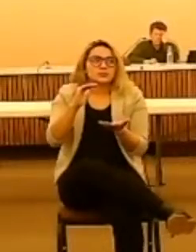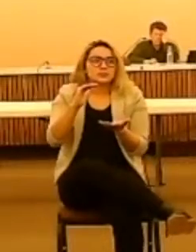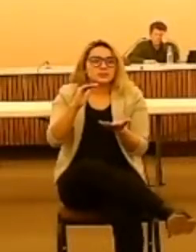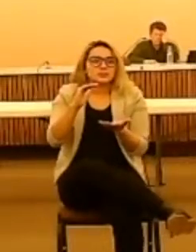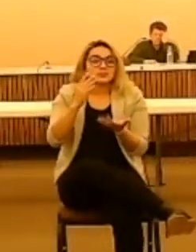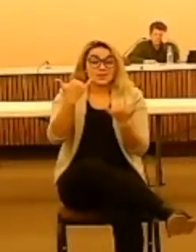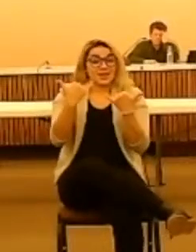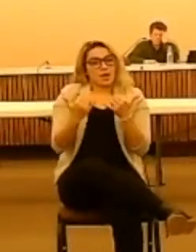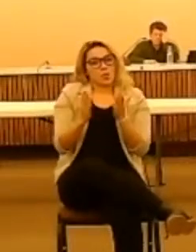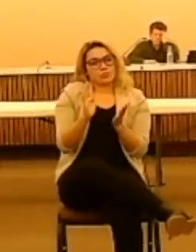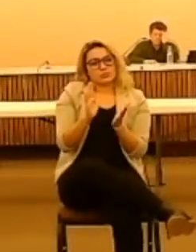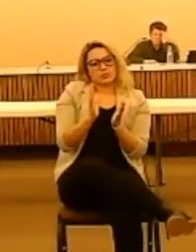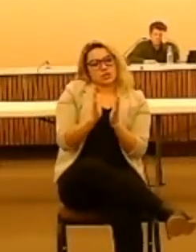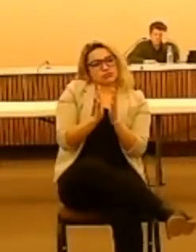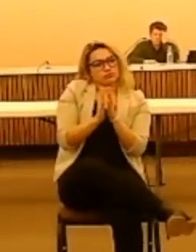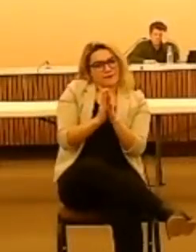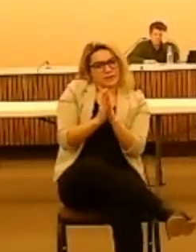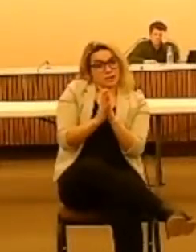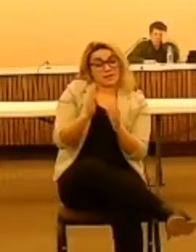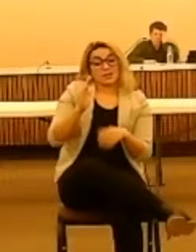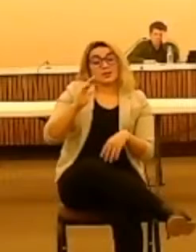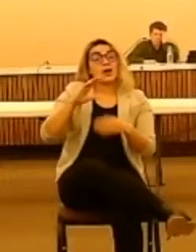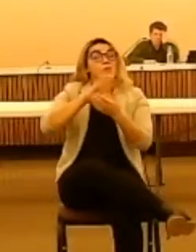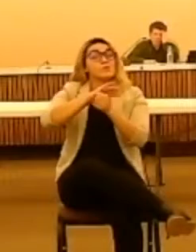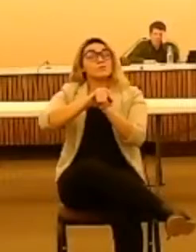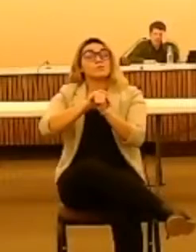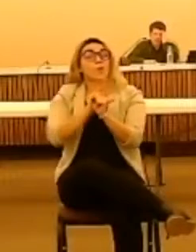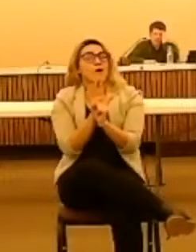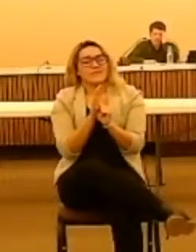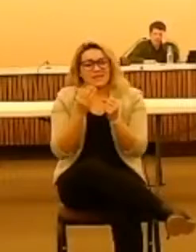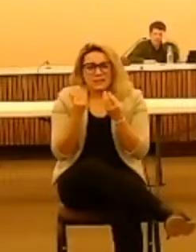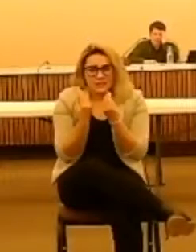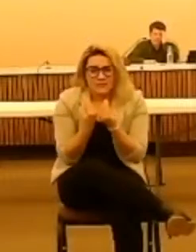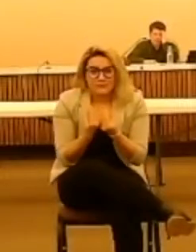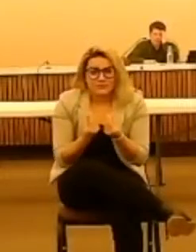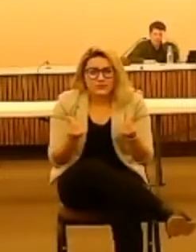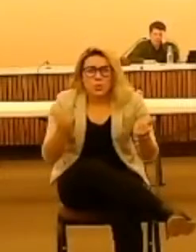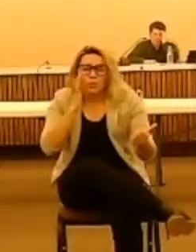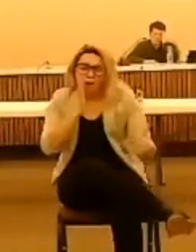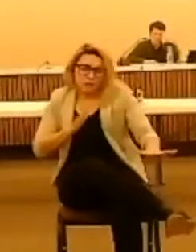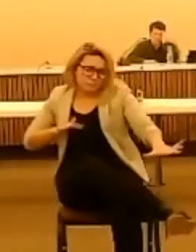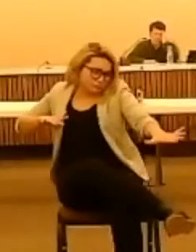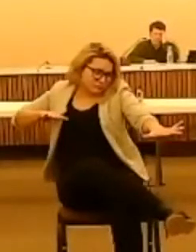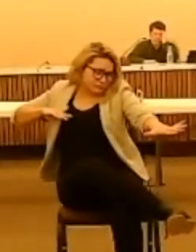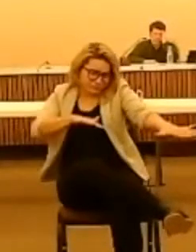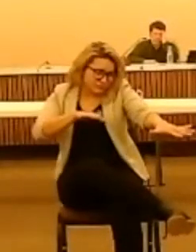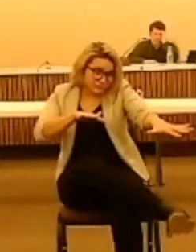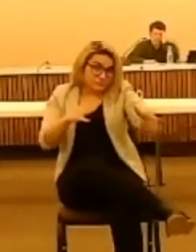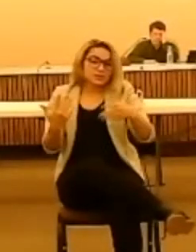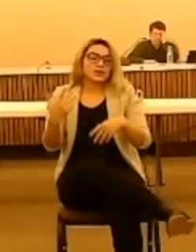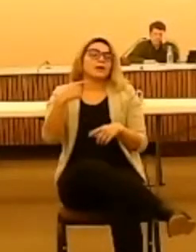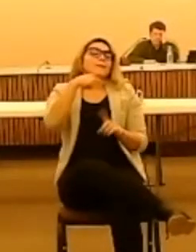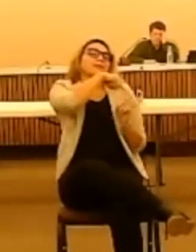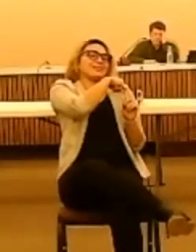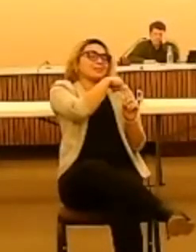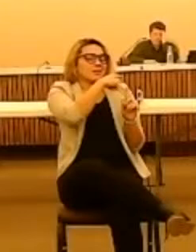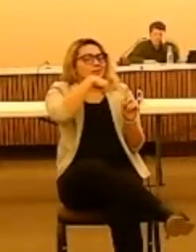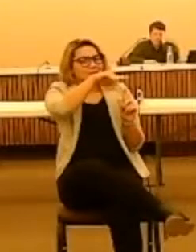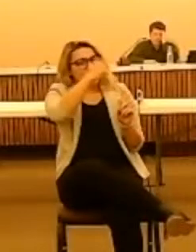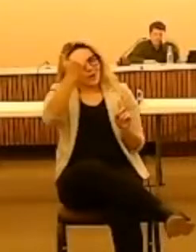be post-COVID. They understand that. They were using numbers from before COVID.